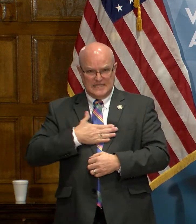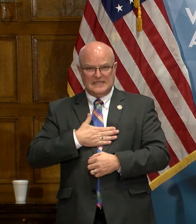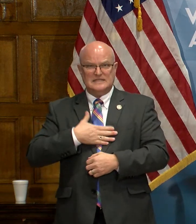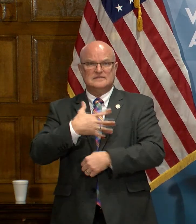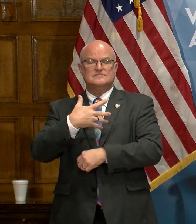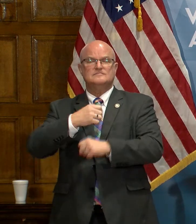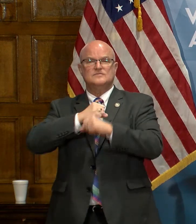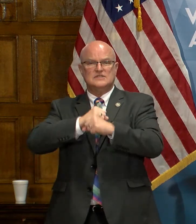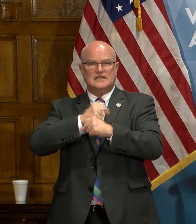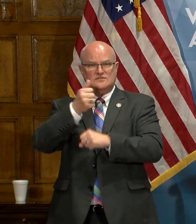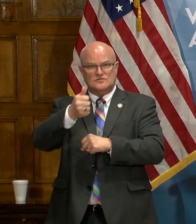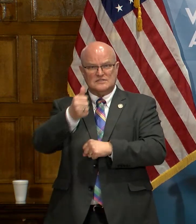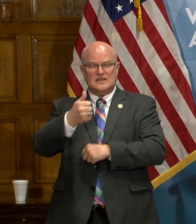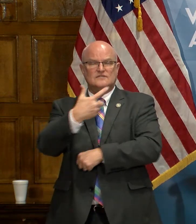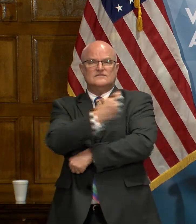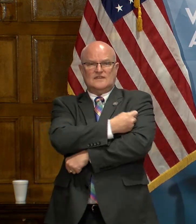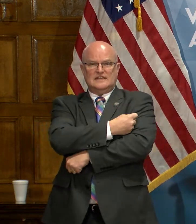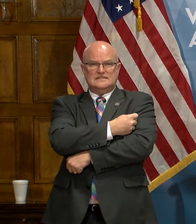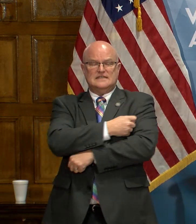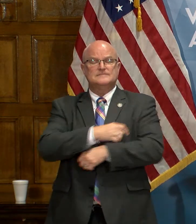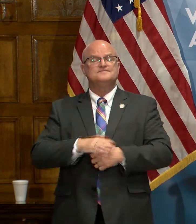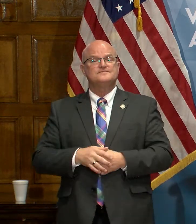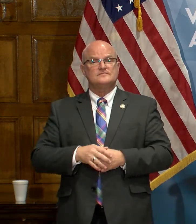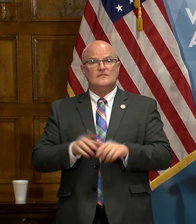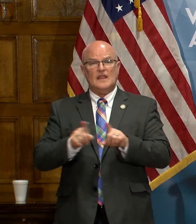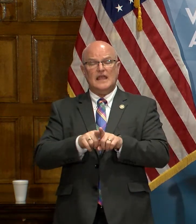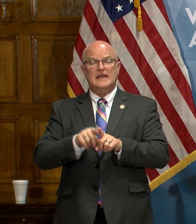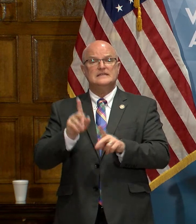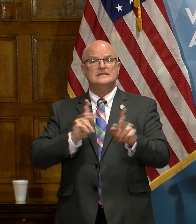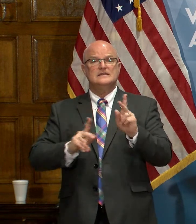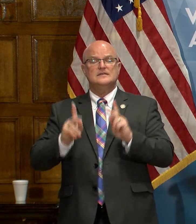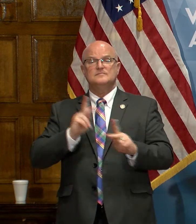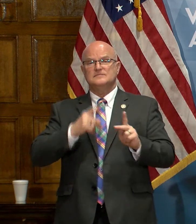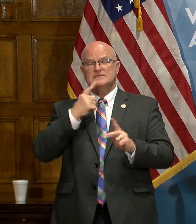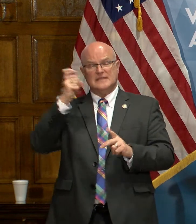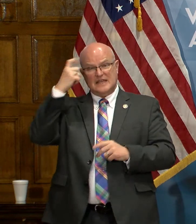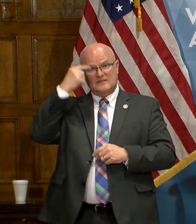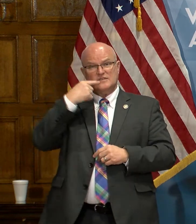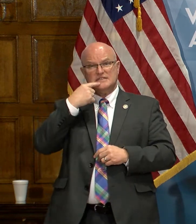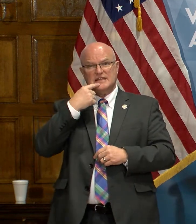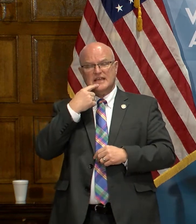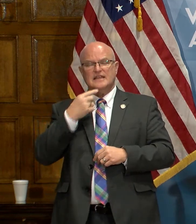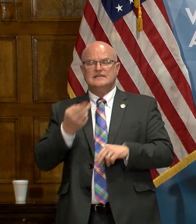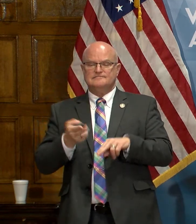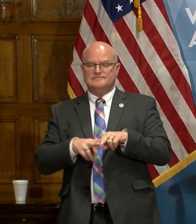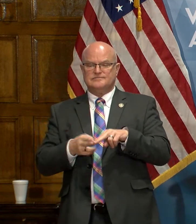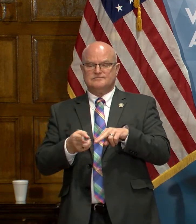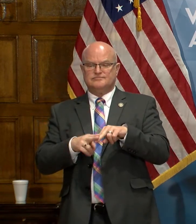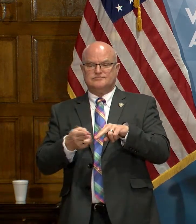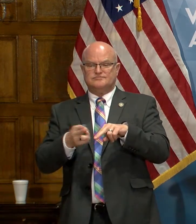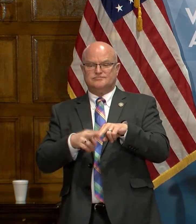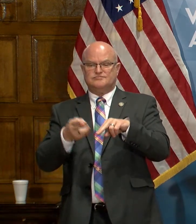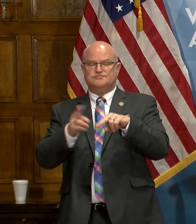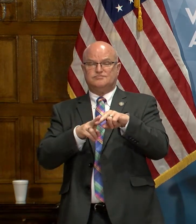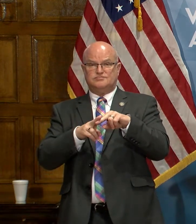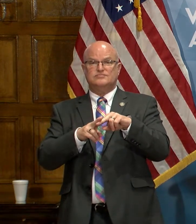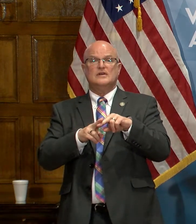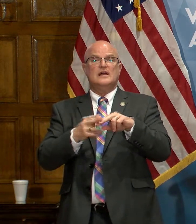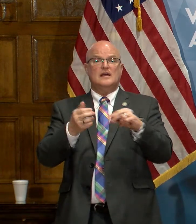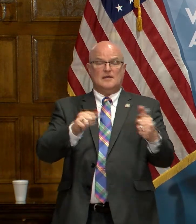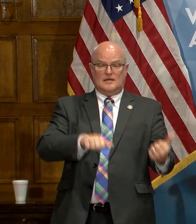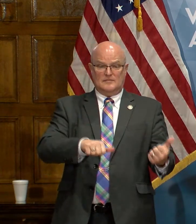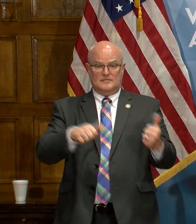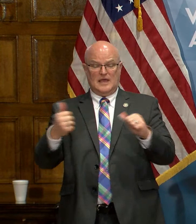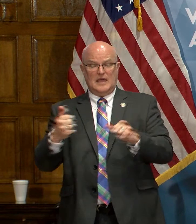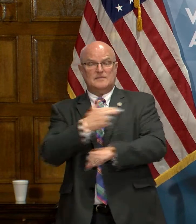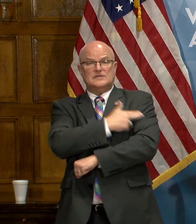yourself and protecting your family. As the governor said, patient volumes continue to increase. It's not just Baptist Health, but a community of